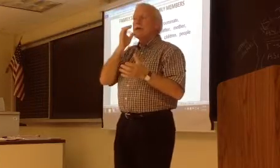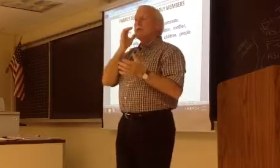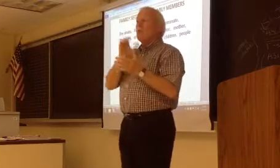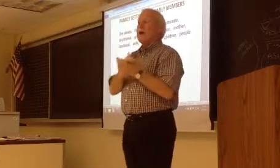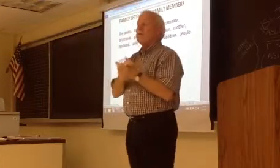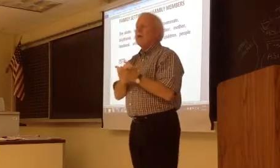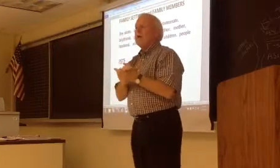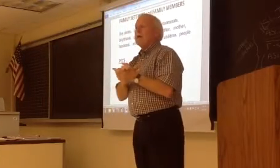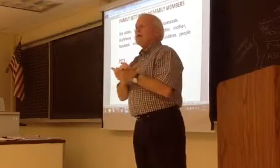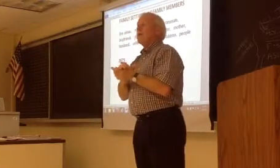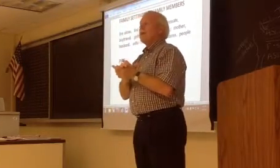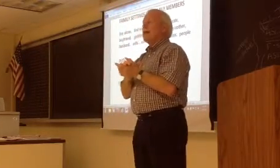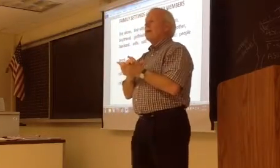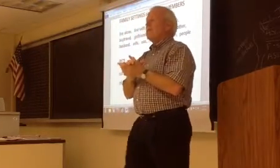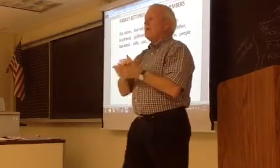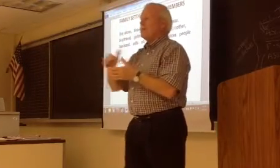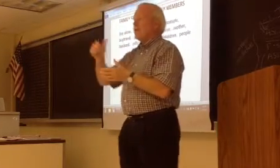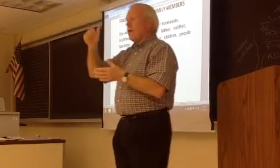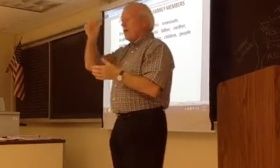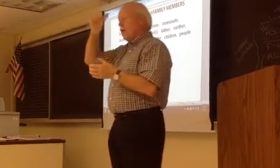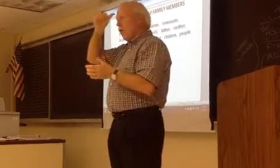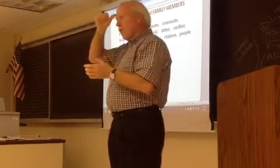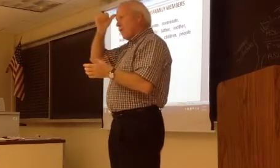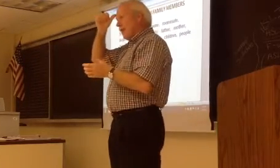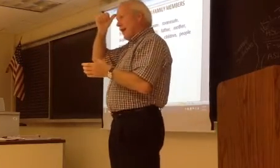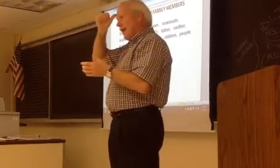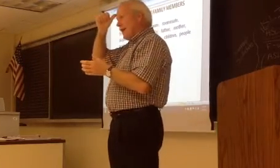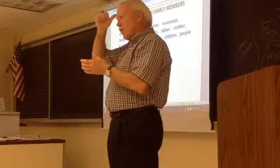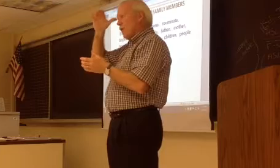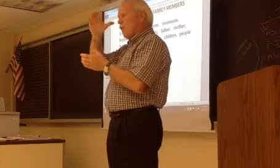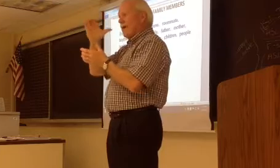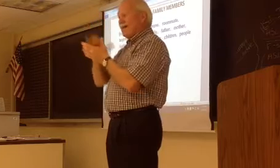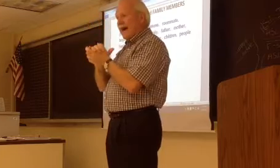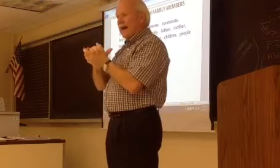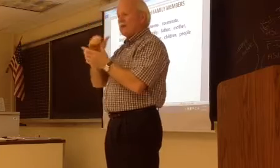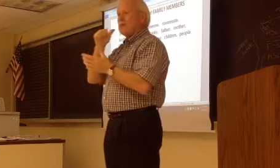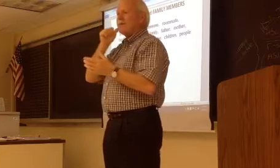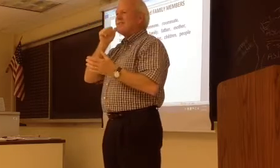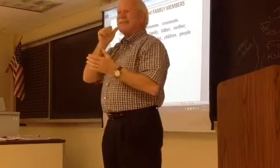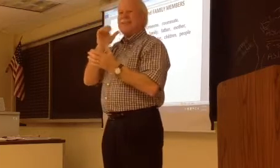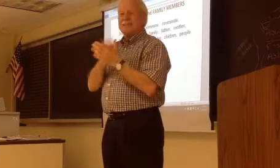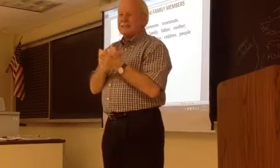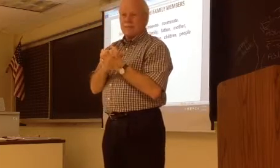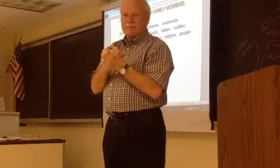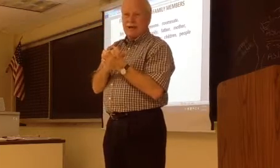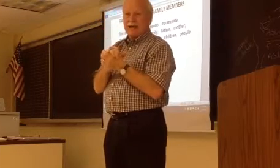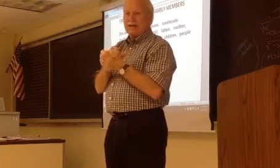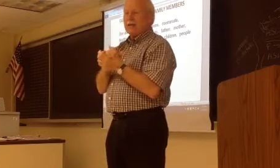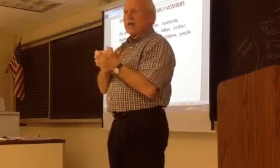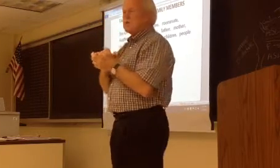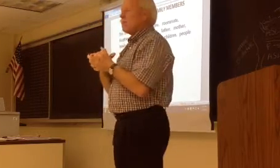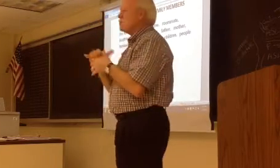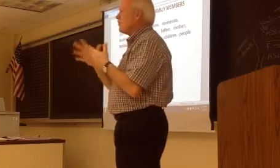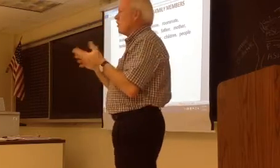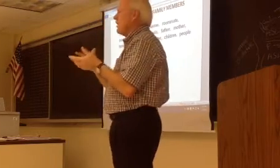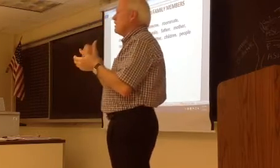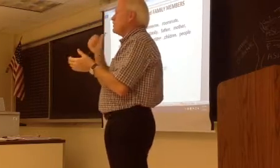and wife. Now, a lot of deaf people, they may open their hand on the way down. See, that's the same sign. That's personal variations